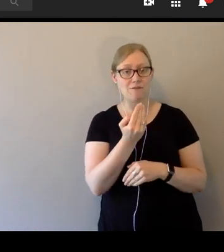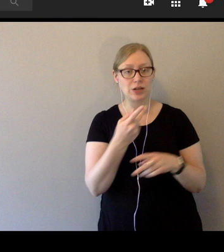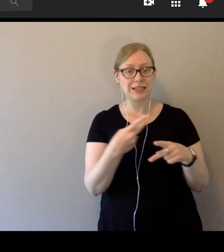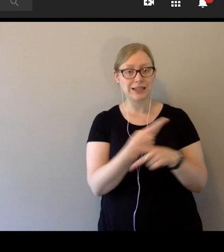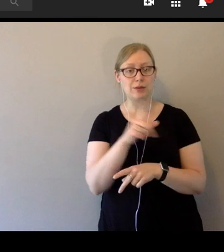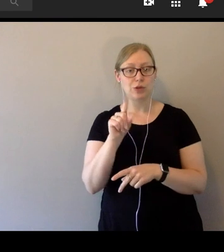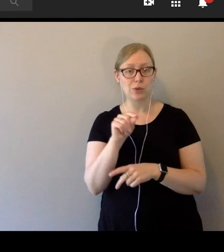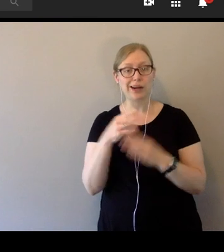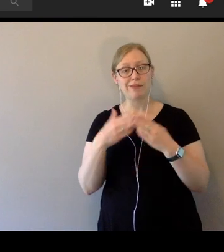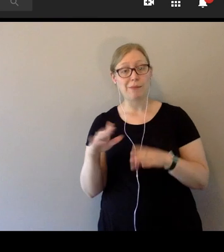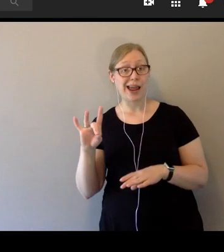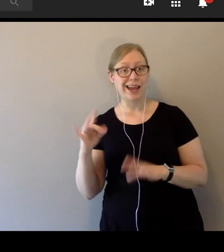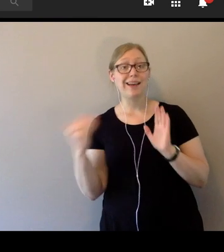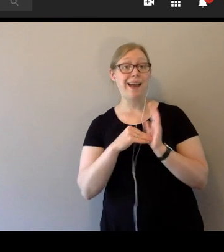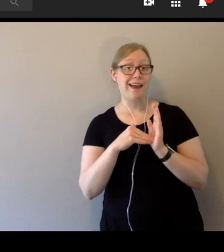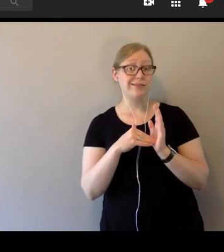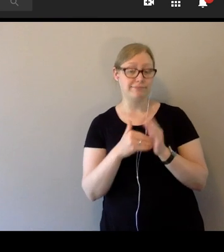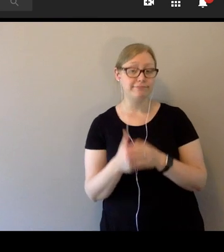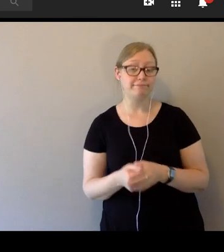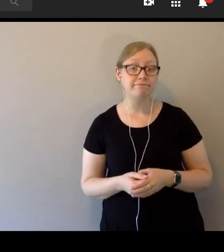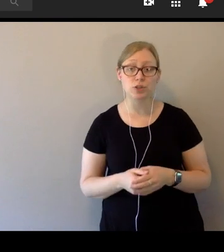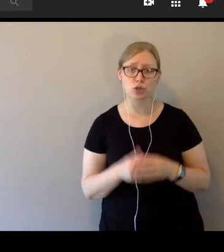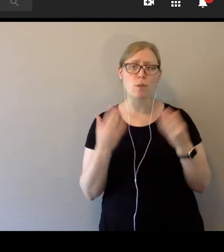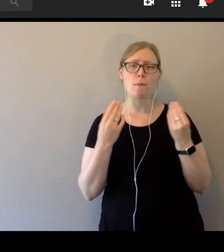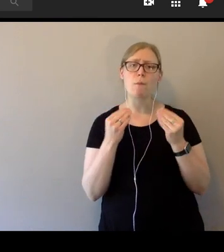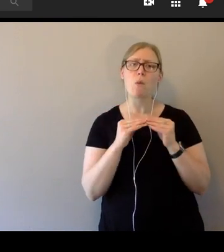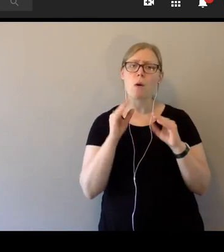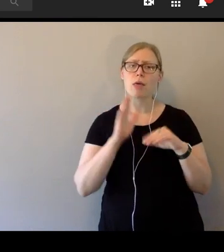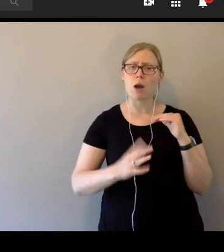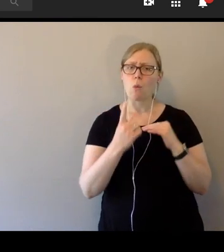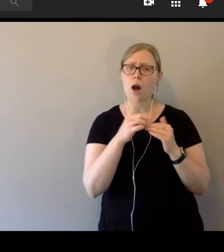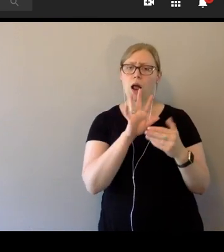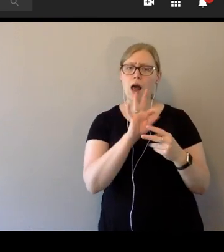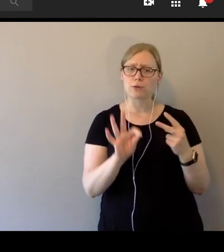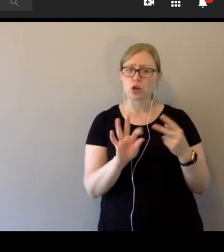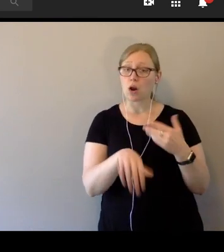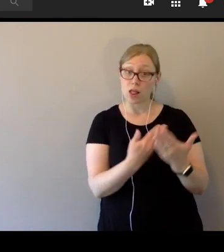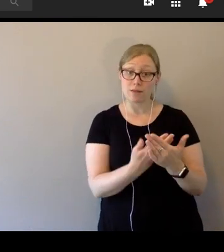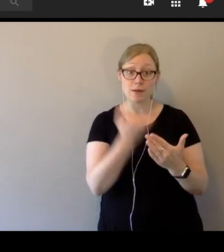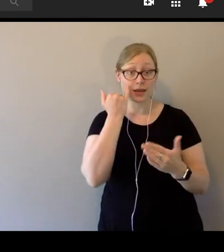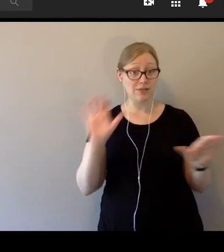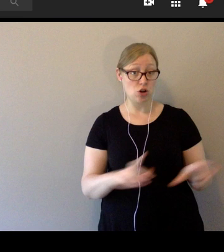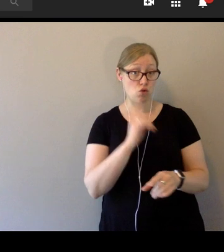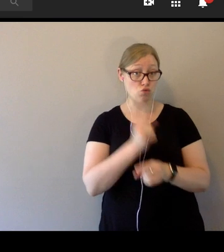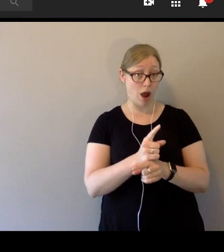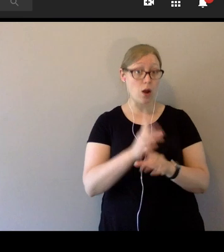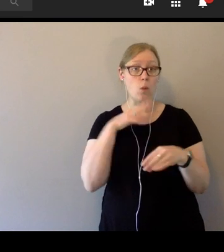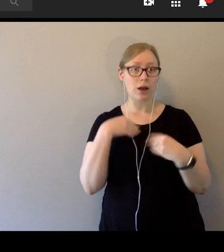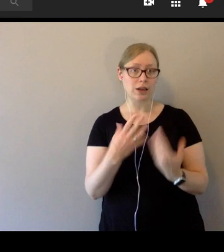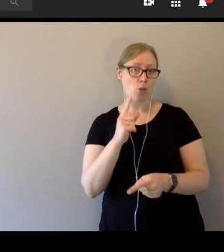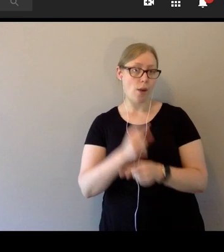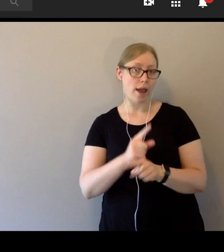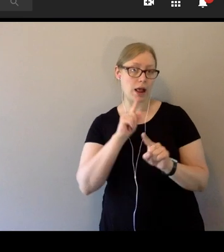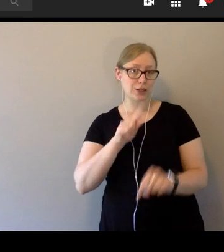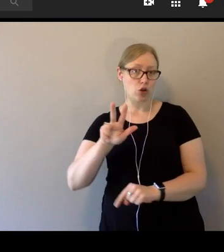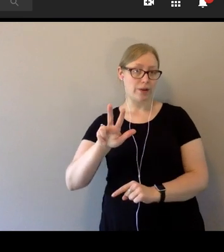20 divided by 8 as well. So there's more than one option. All of them, if they're done correctly, will give the answer